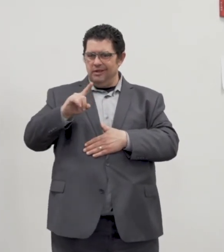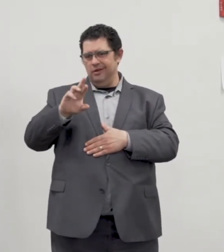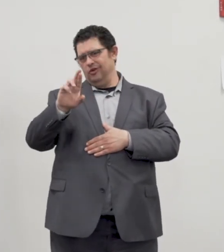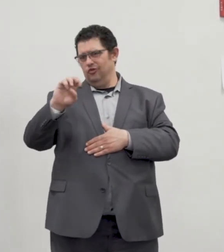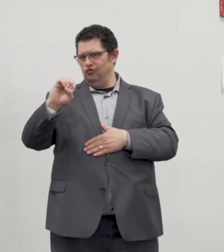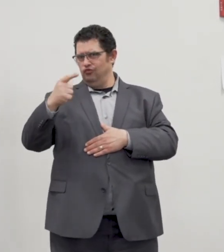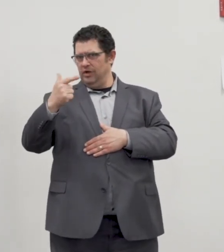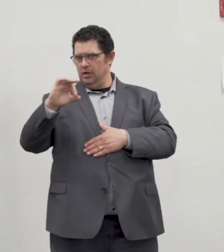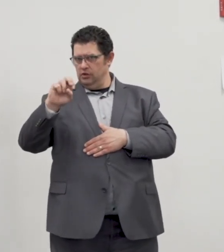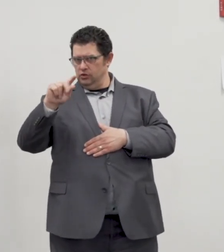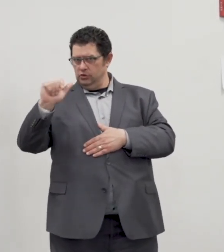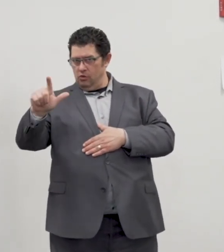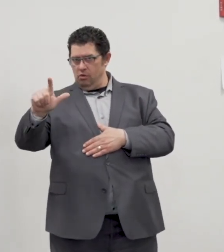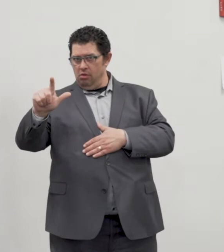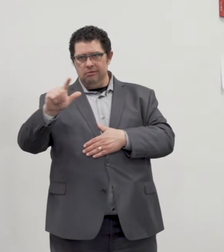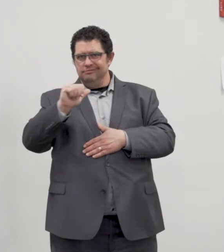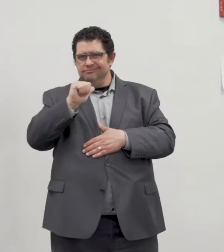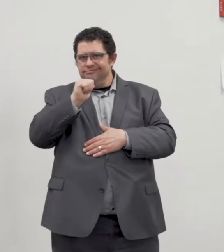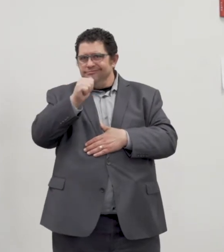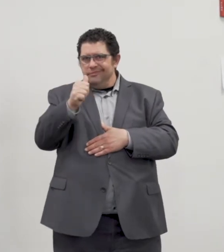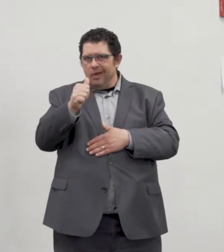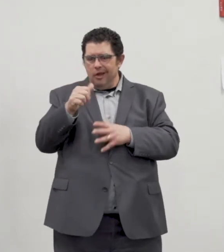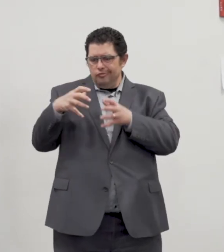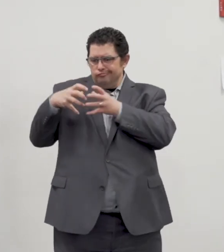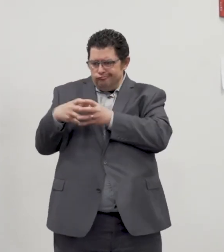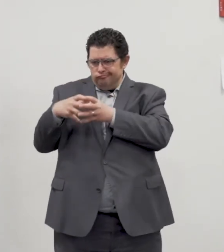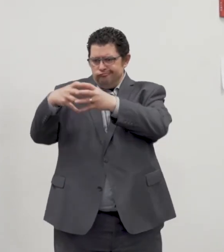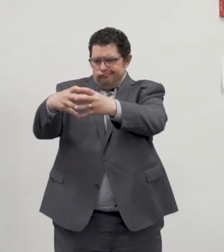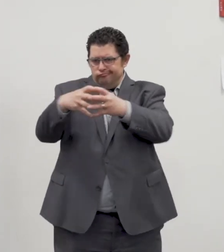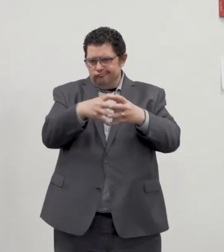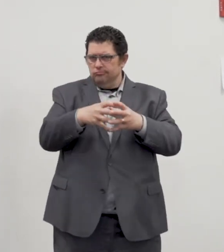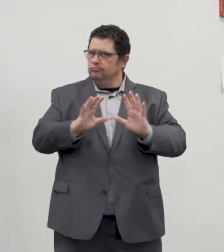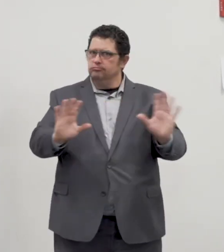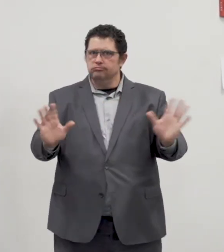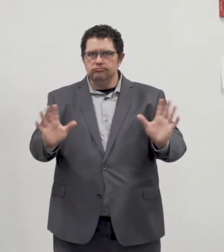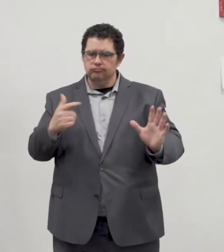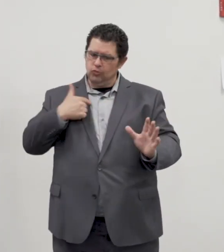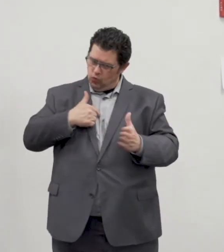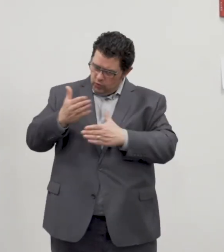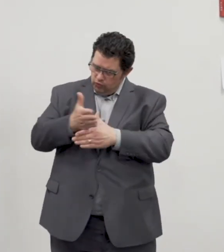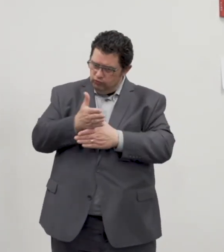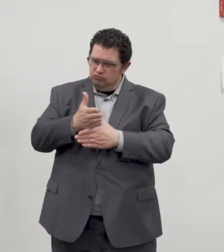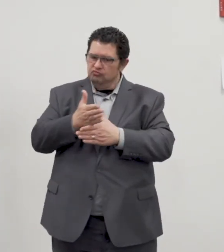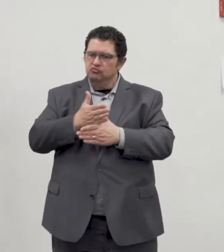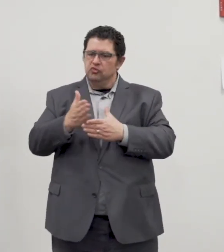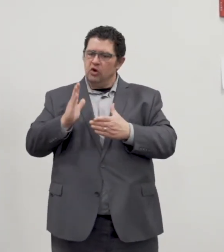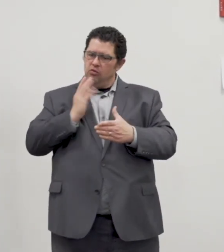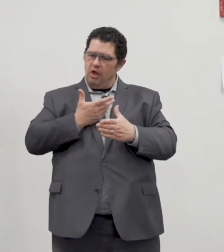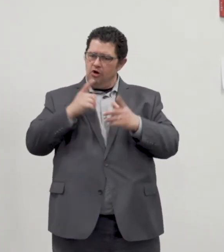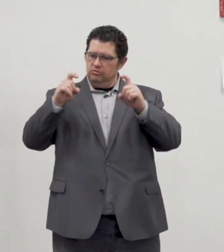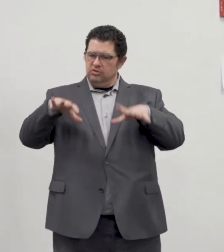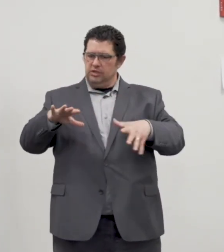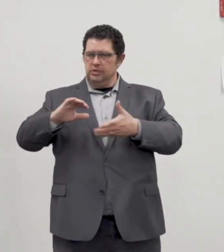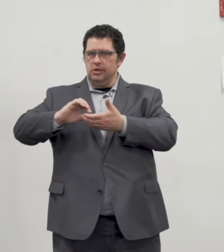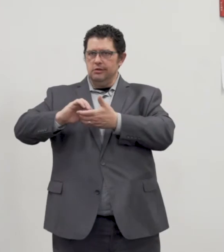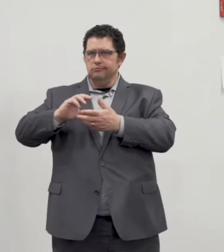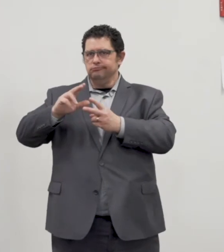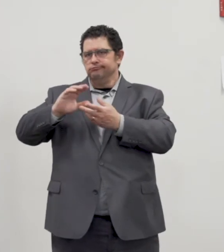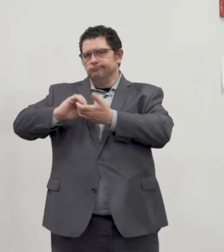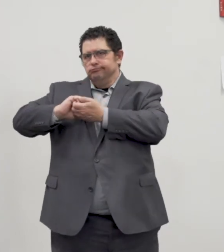not know jurisdictional boundaries. And we will share them with our testing partners in the communities. We have